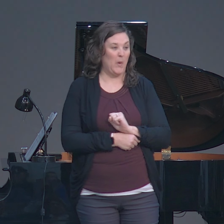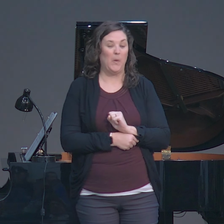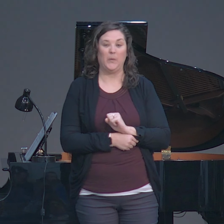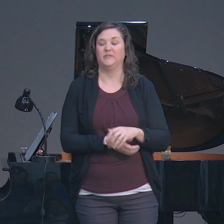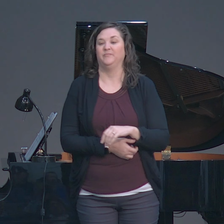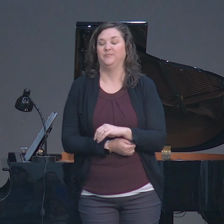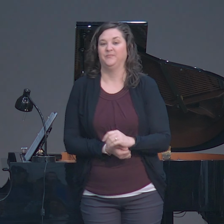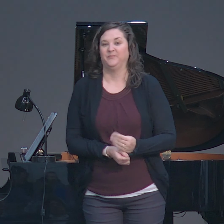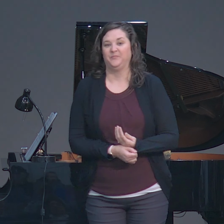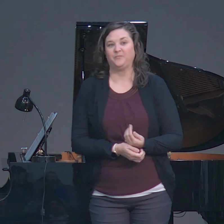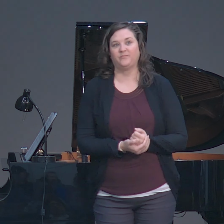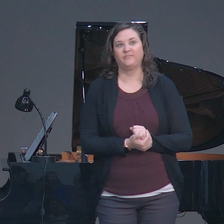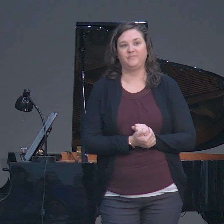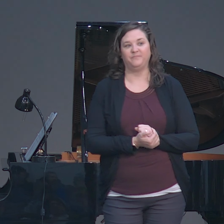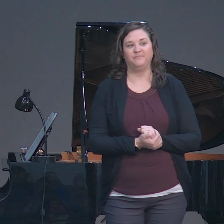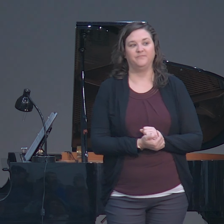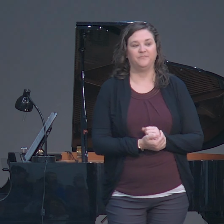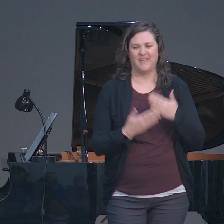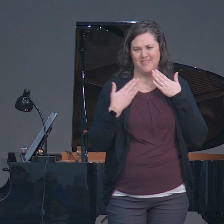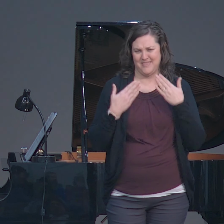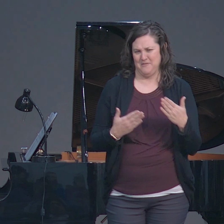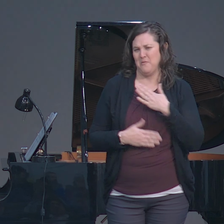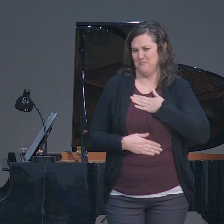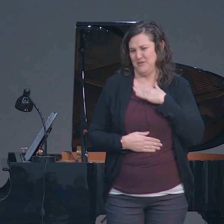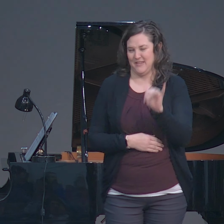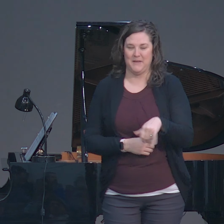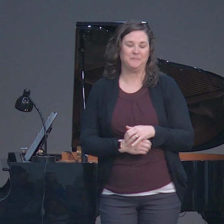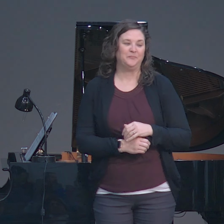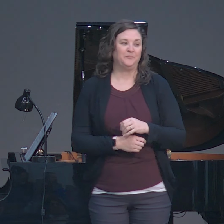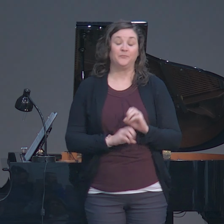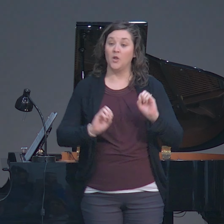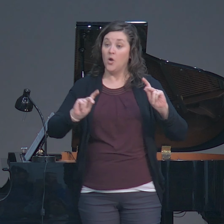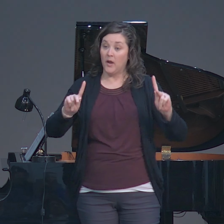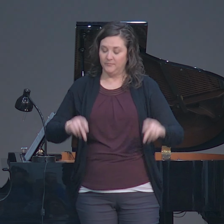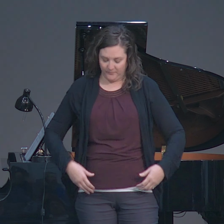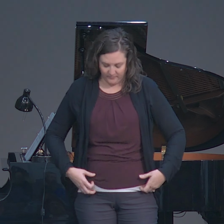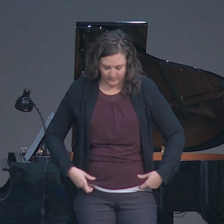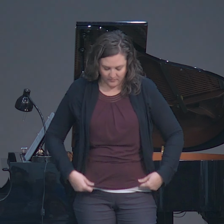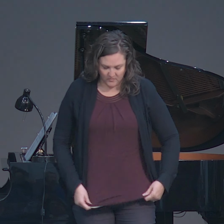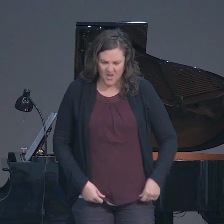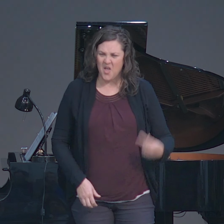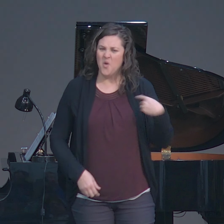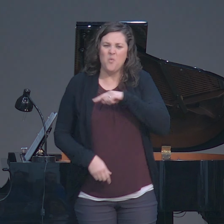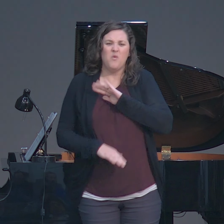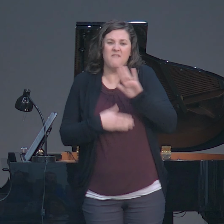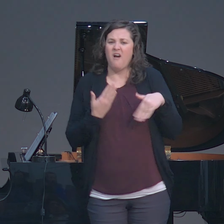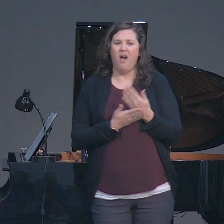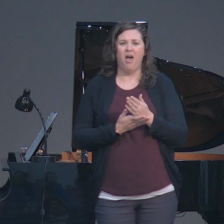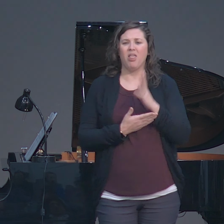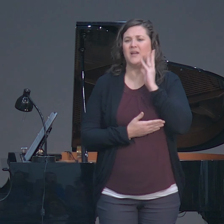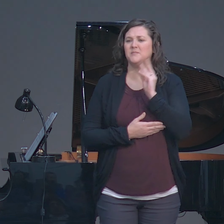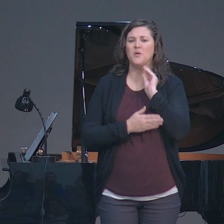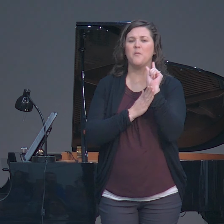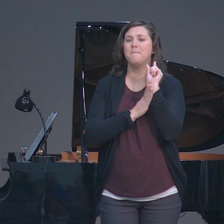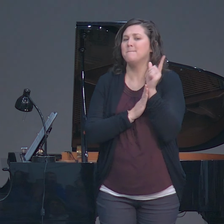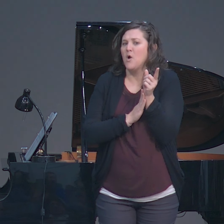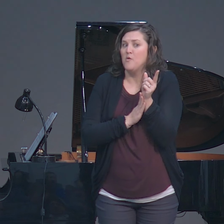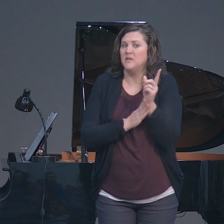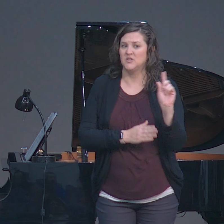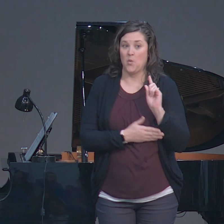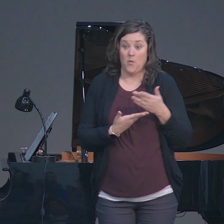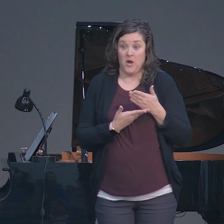That's right. Thank you. Appreciate that. All right. We've all experienced moments when things